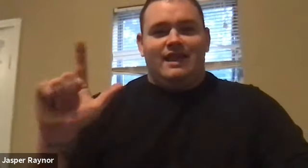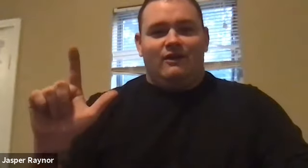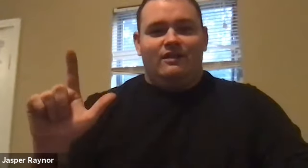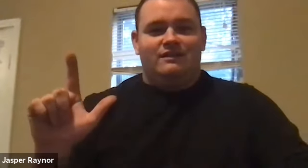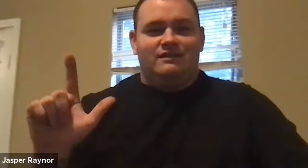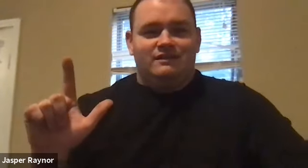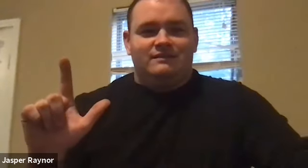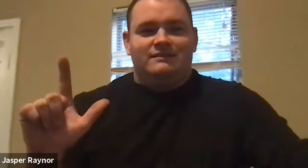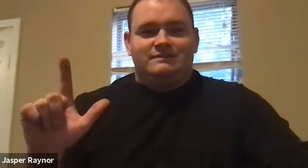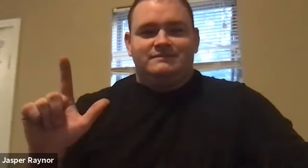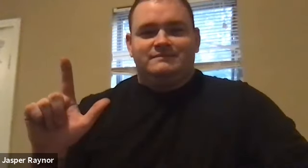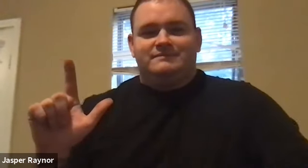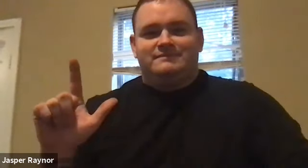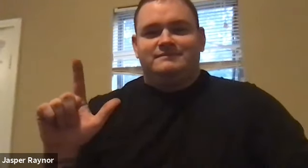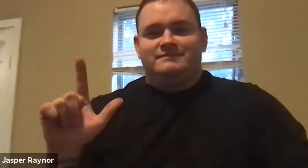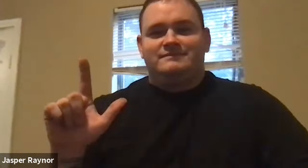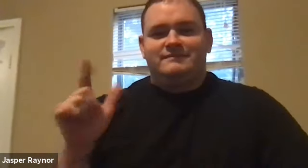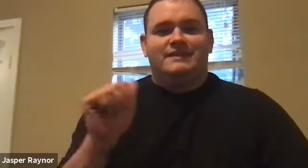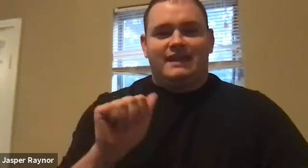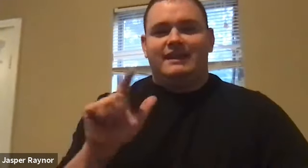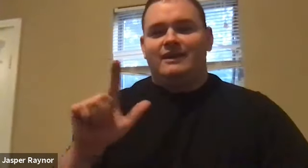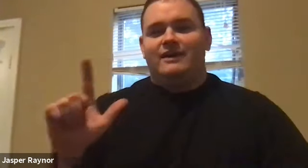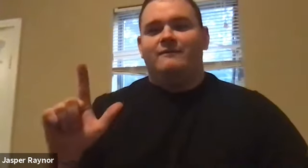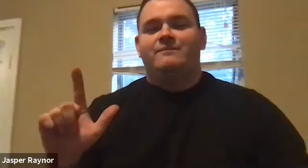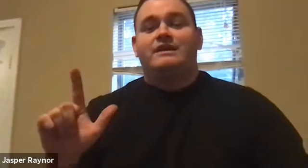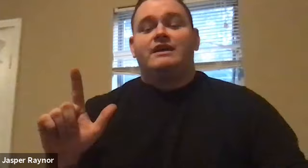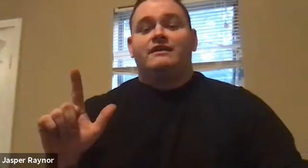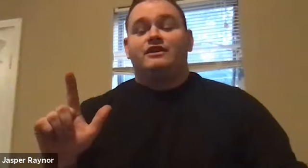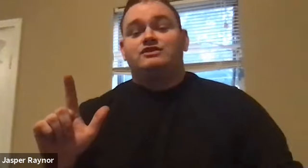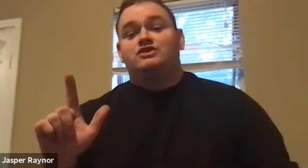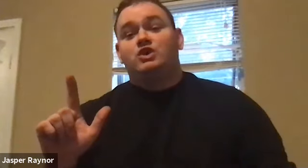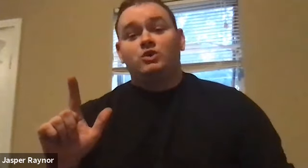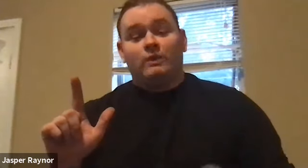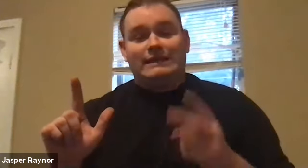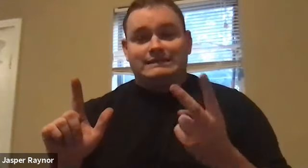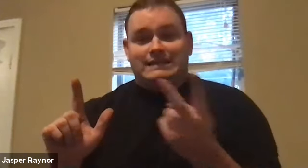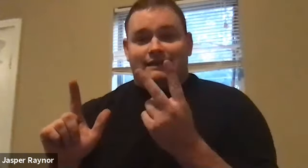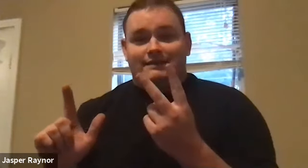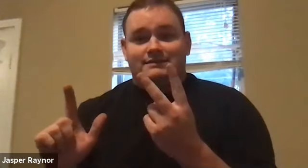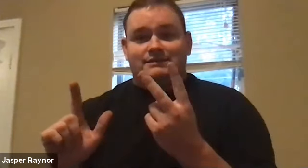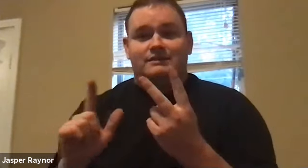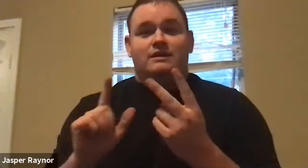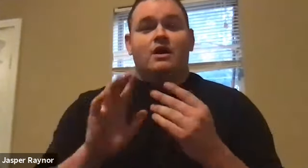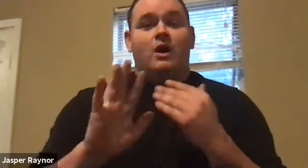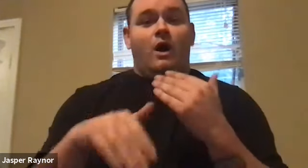A-L-L. Oh. A-L-L. There's 2 ways to sign this.